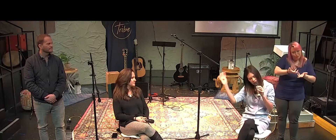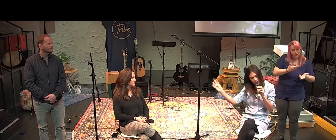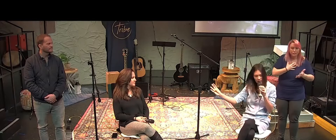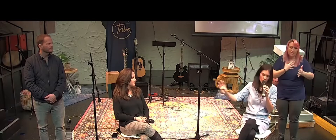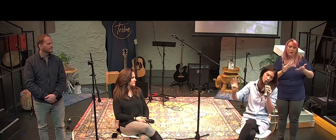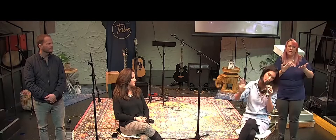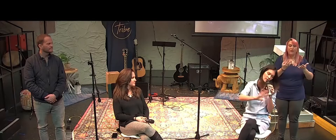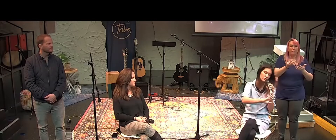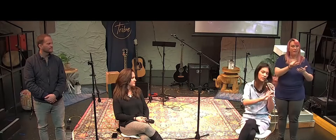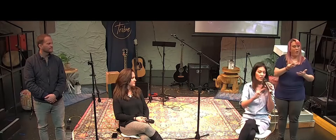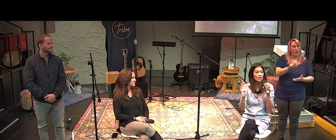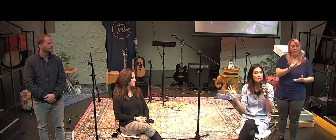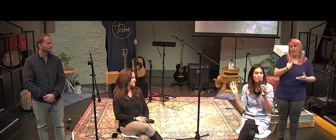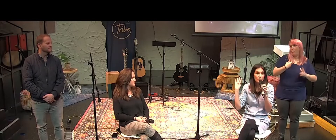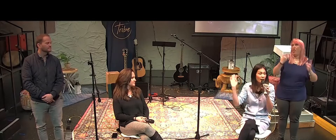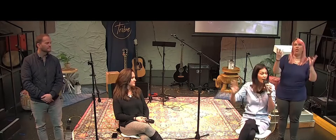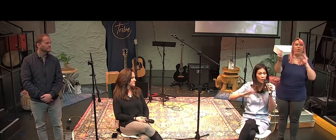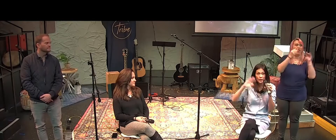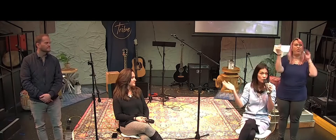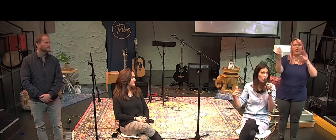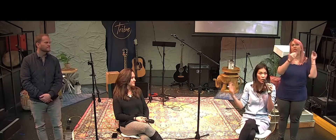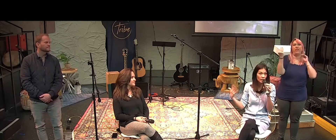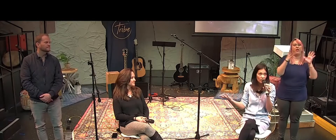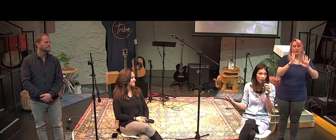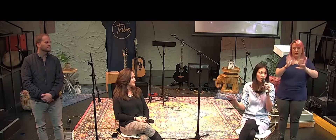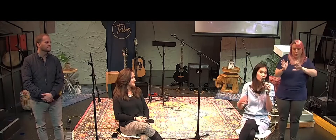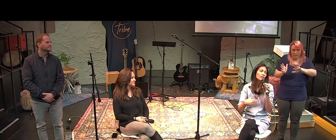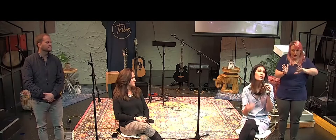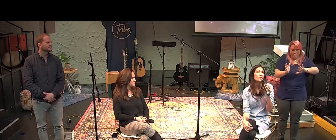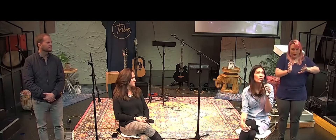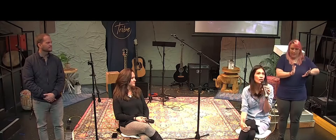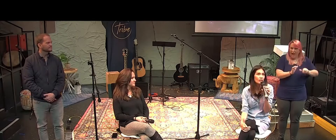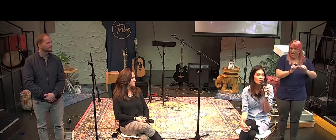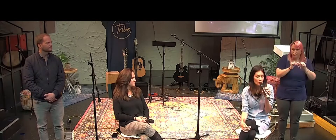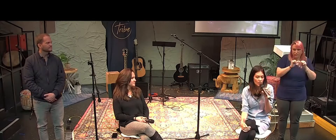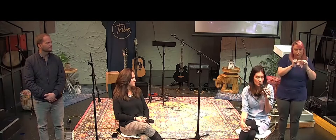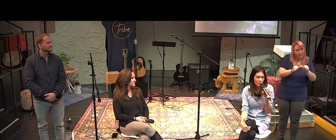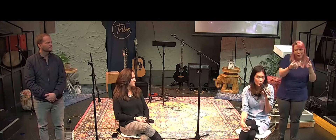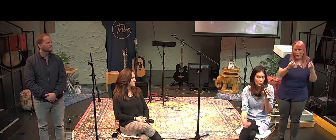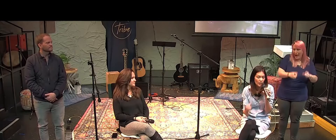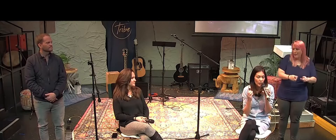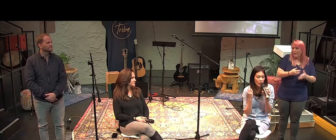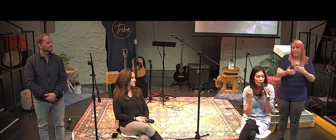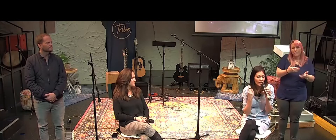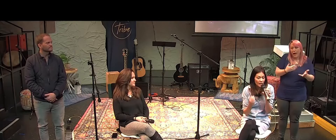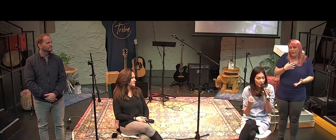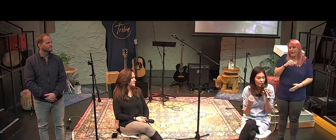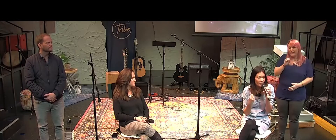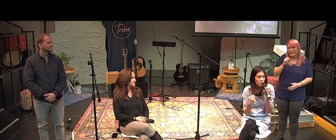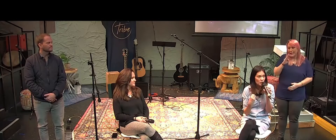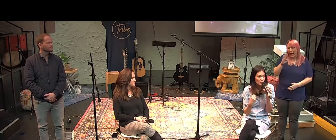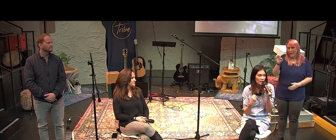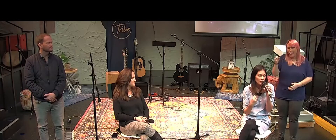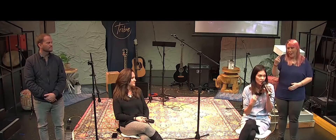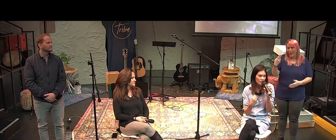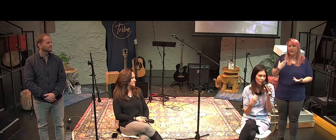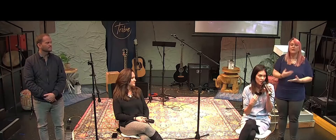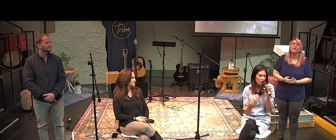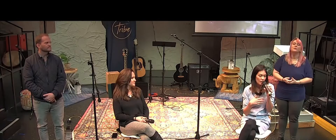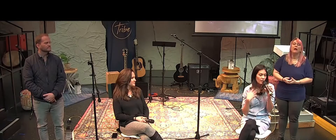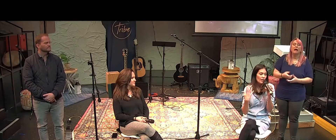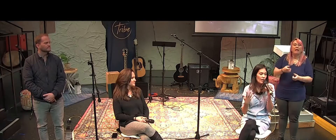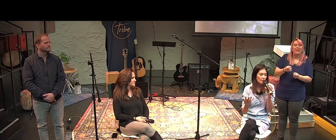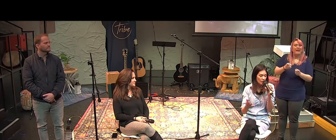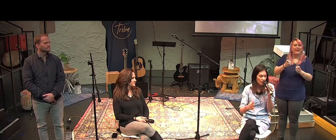at the same time and about different things. And that happens all day long, regardless of it being Sabbath. But the gift that's really been given to